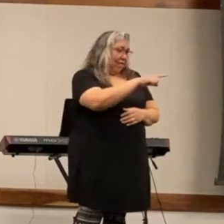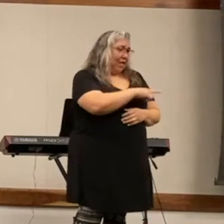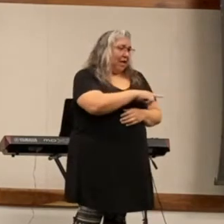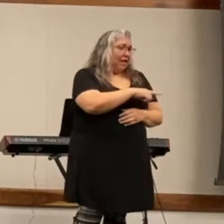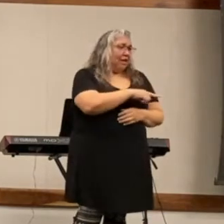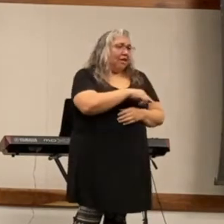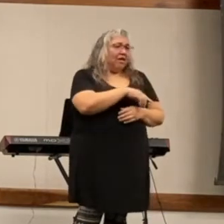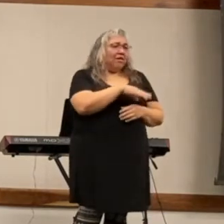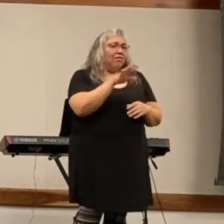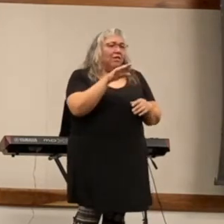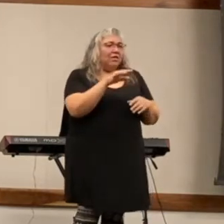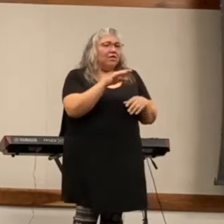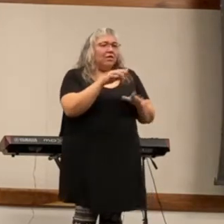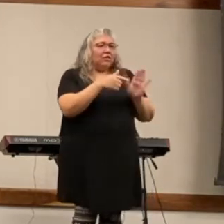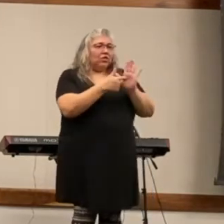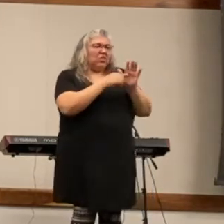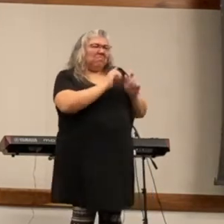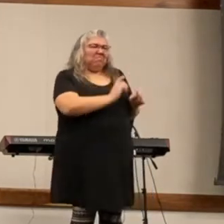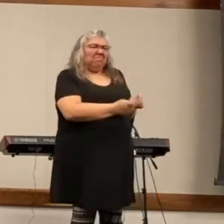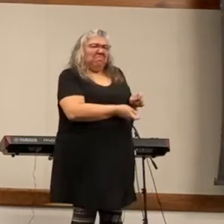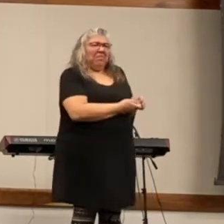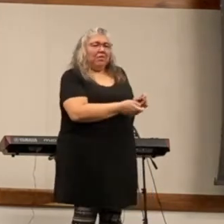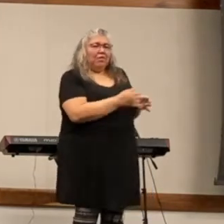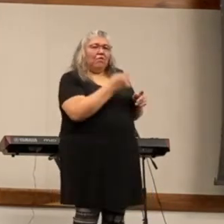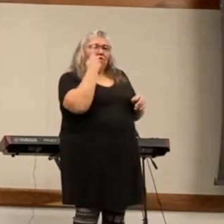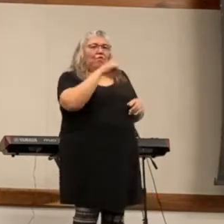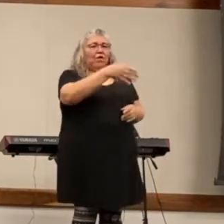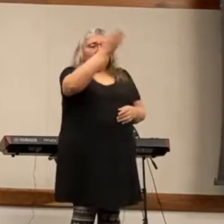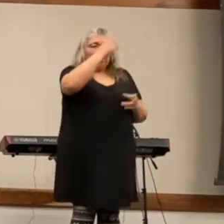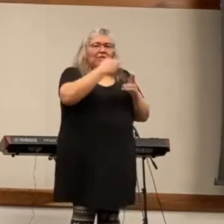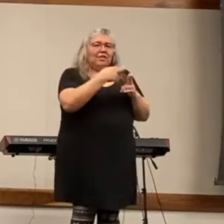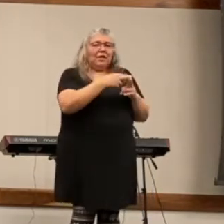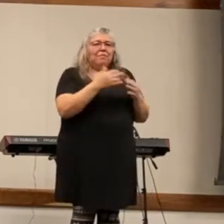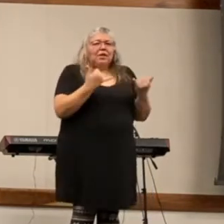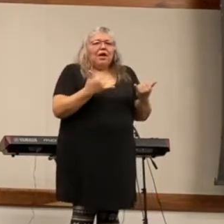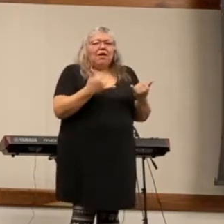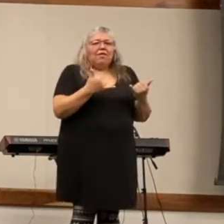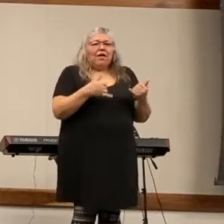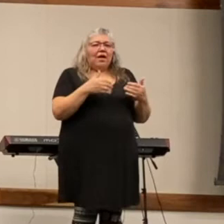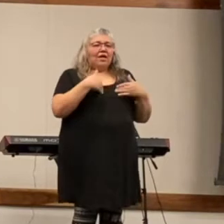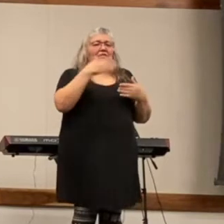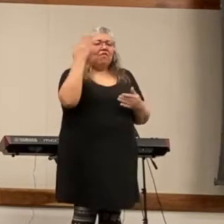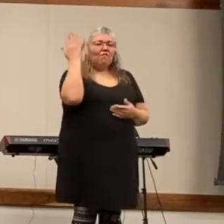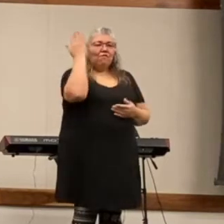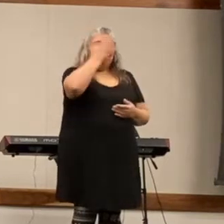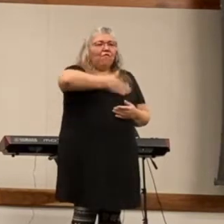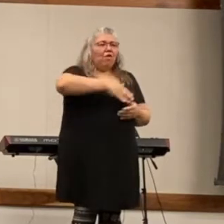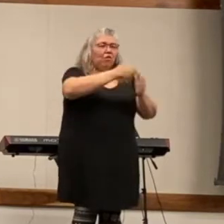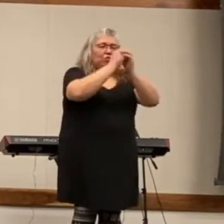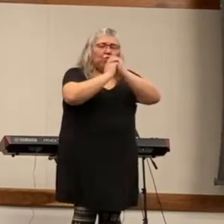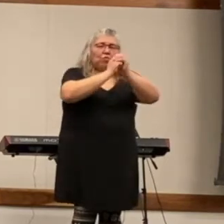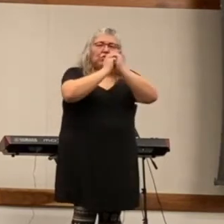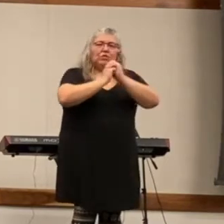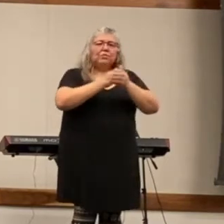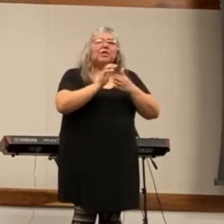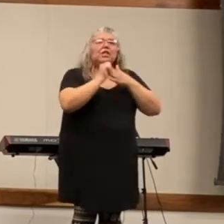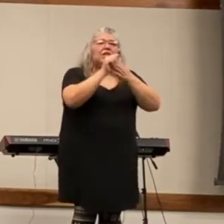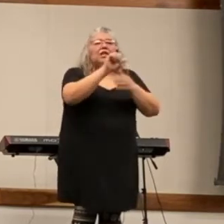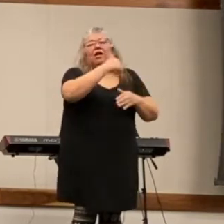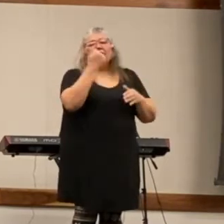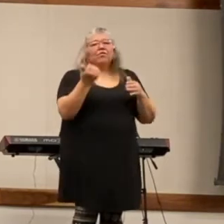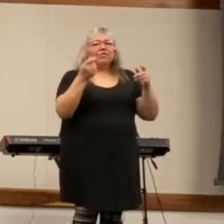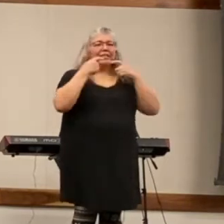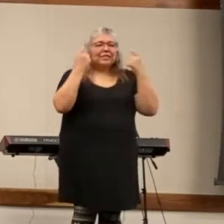contempt for God's name. They're offering false worship. They're leading others into sin,